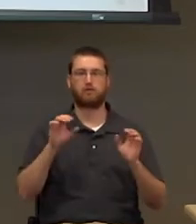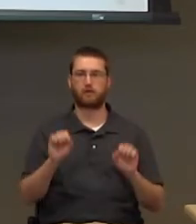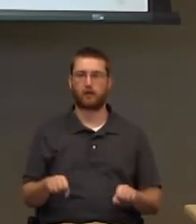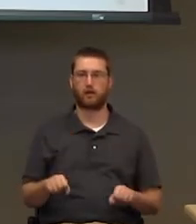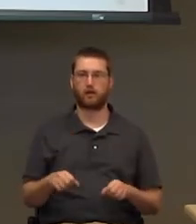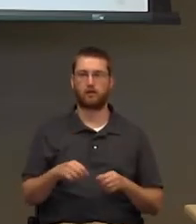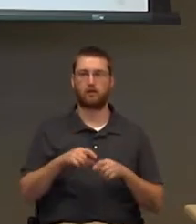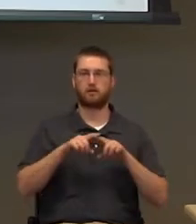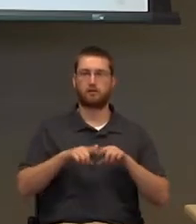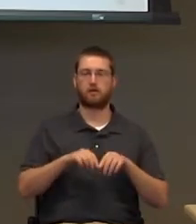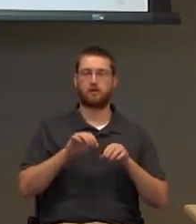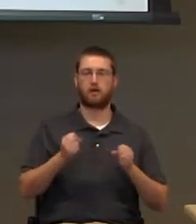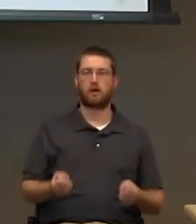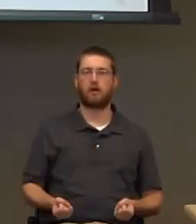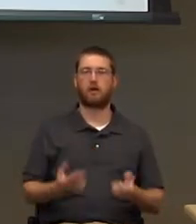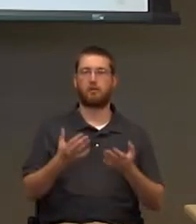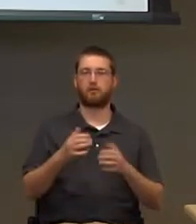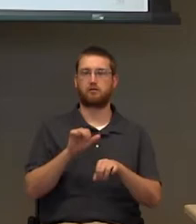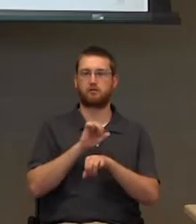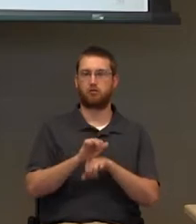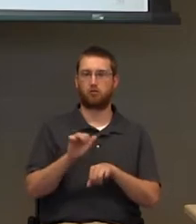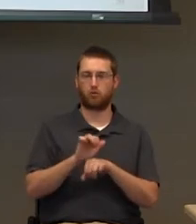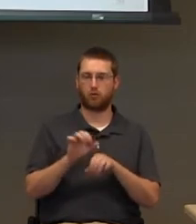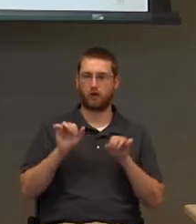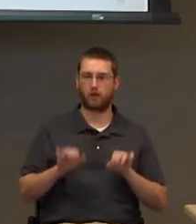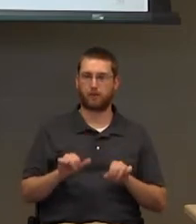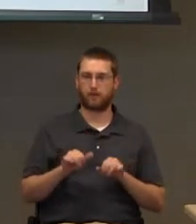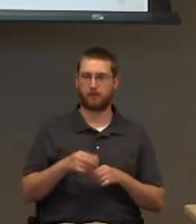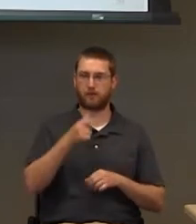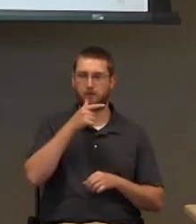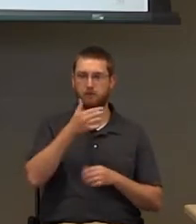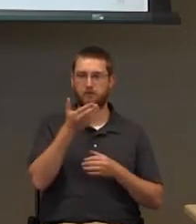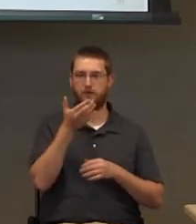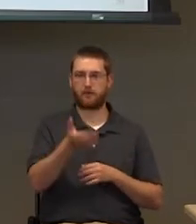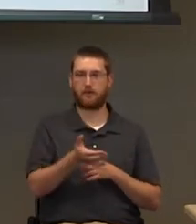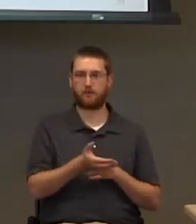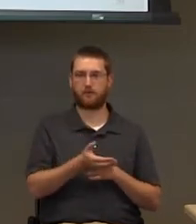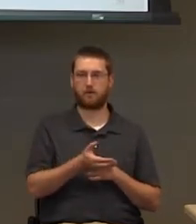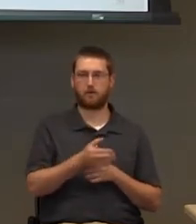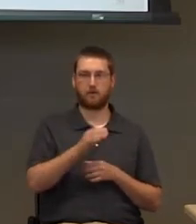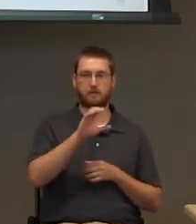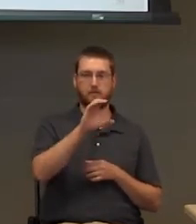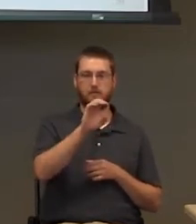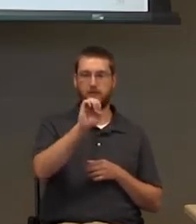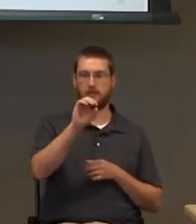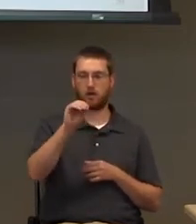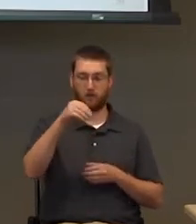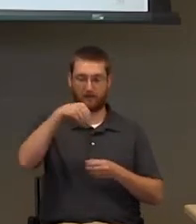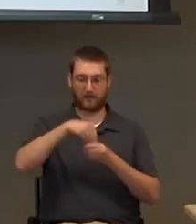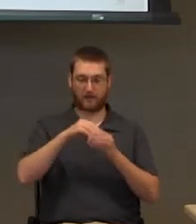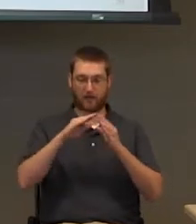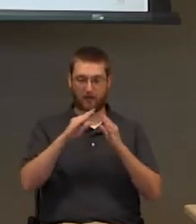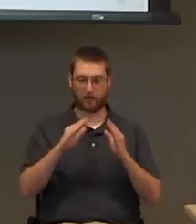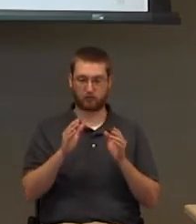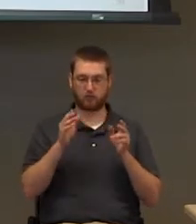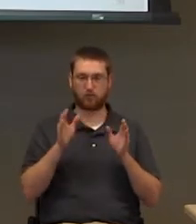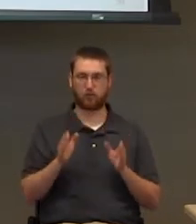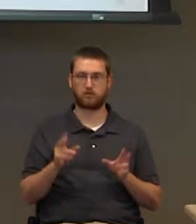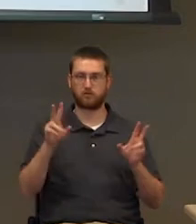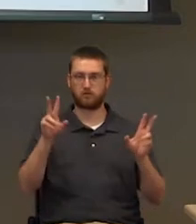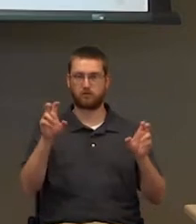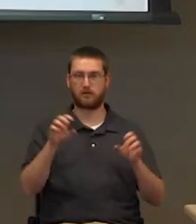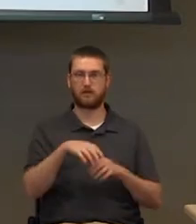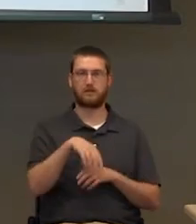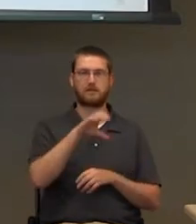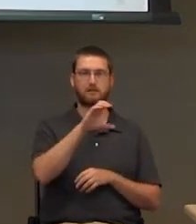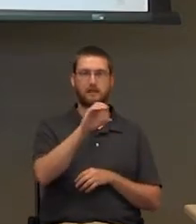technical capacity and capabilities of the people in those seats. If your CEO happens to be the in-house person, then your COO should be the person who's doing all the